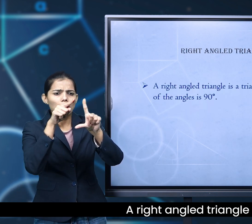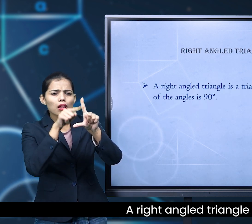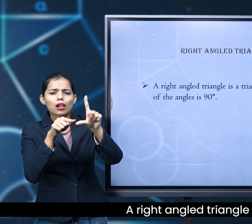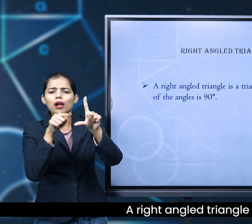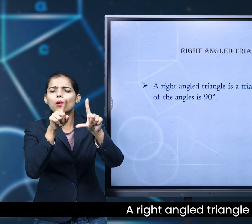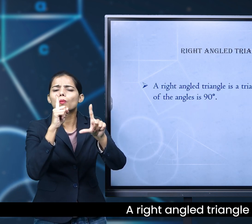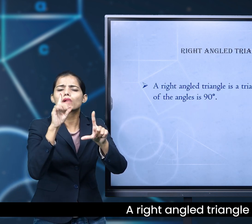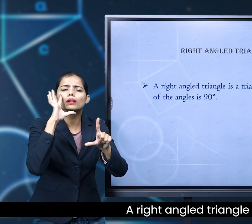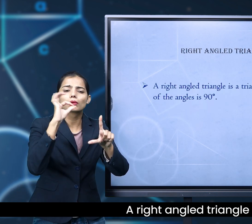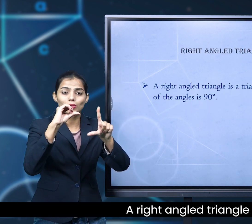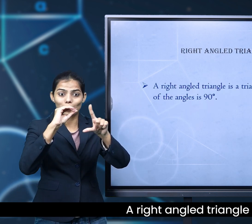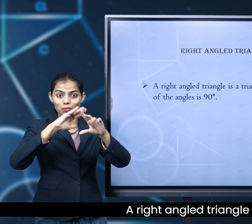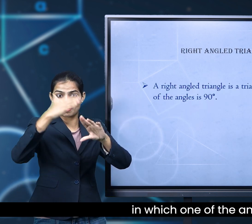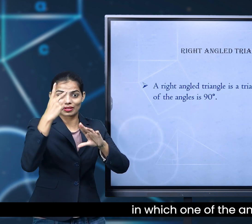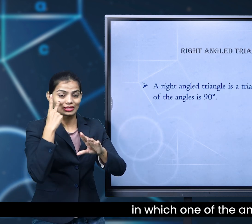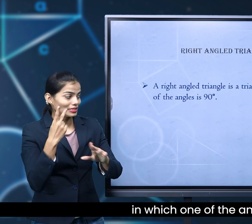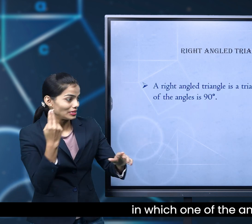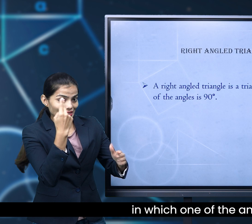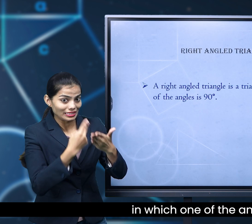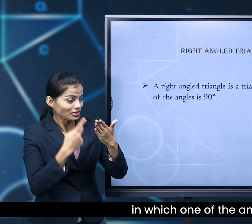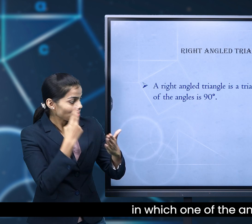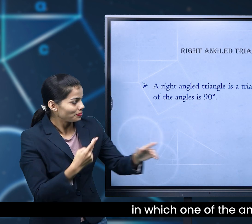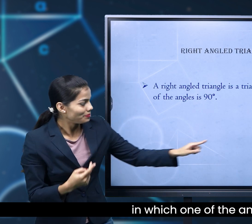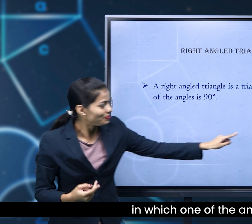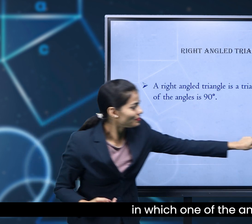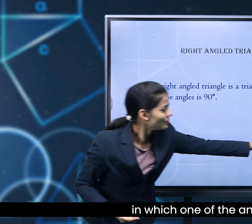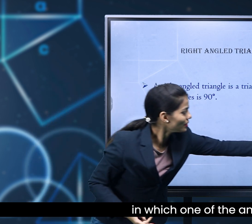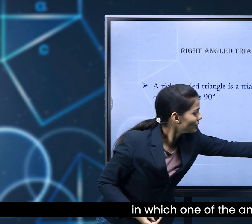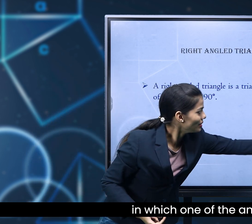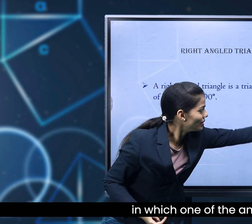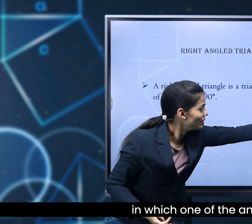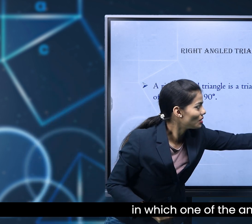is a triangle in which one of the angles is 90 degree.